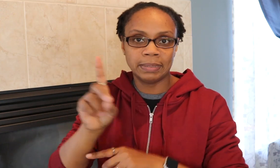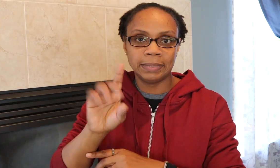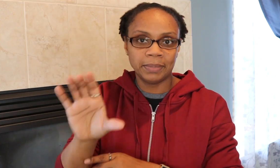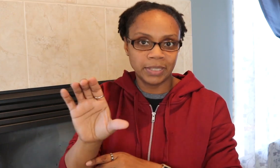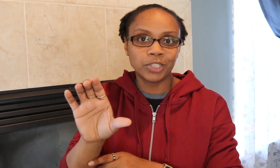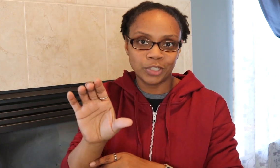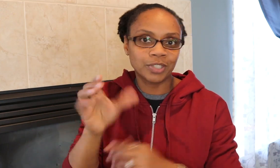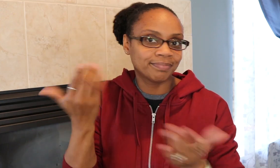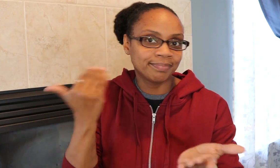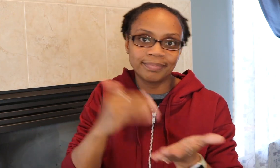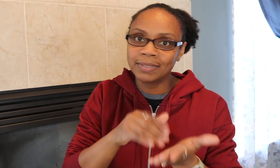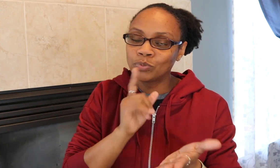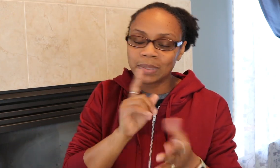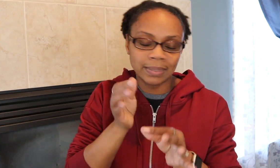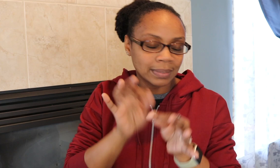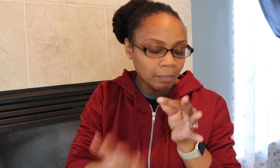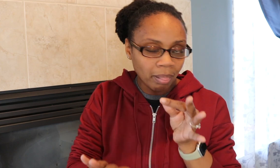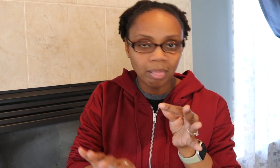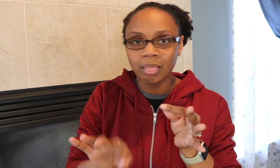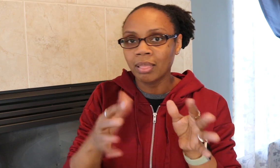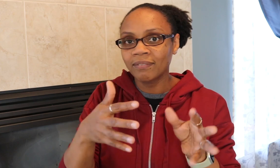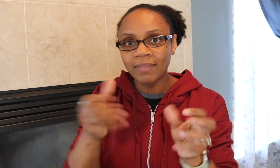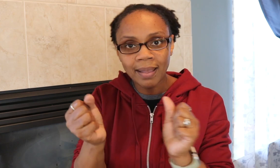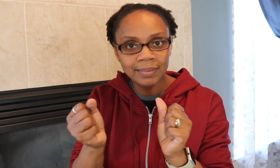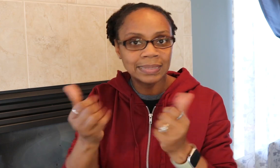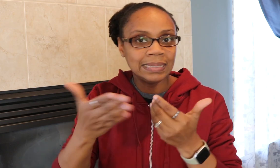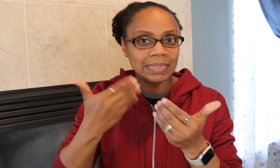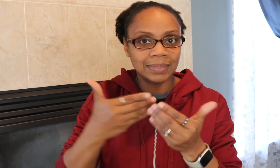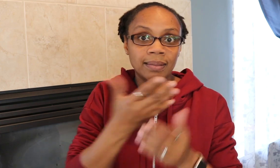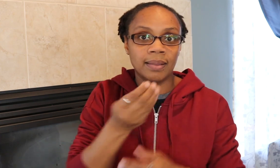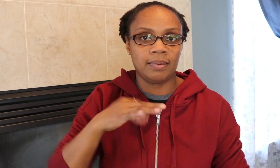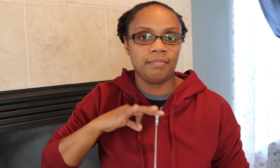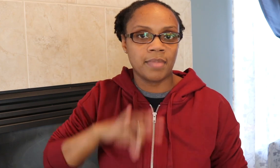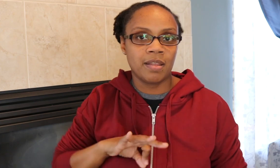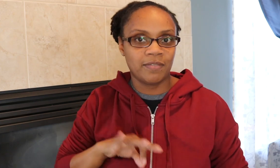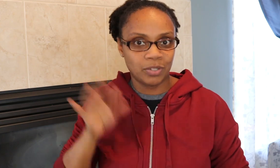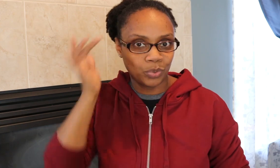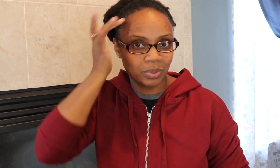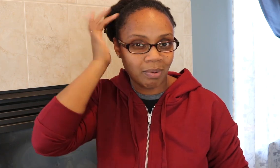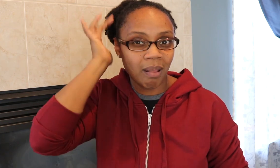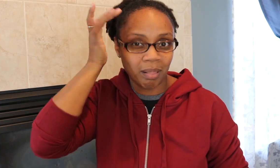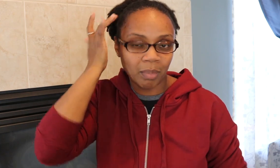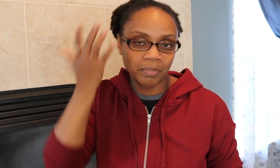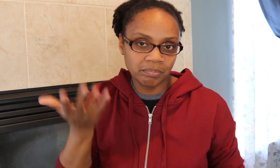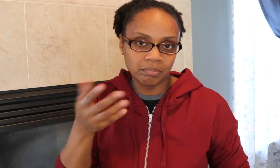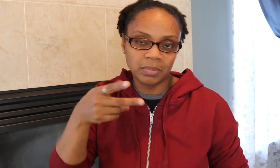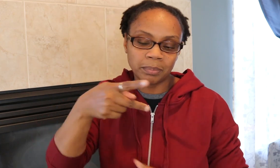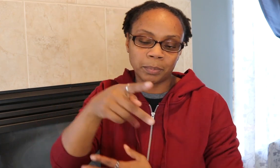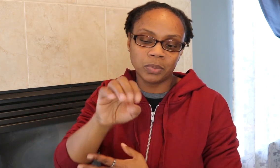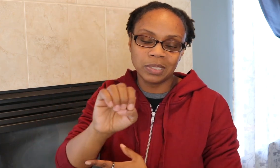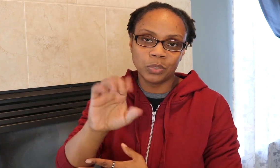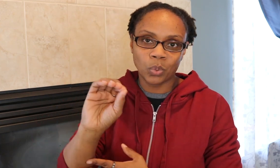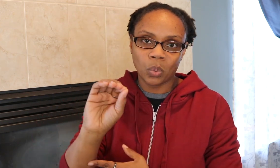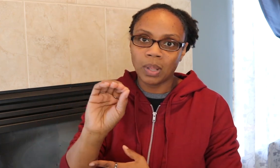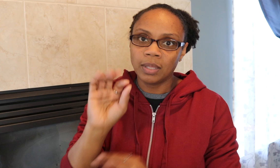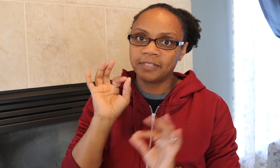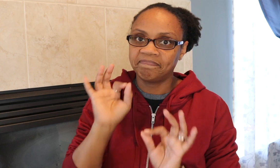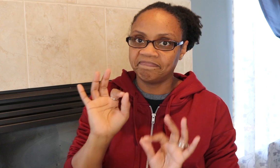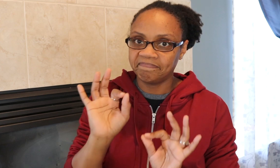let it sit and marinate while I'm deep conditioning. So very easy, very beneficial for my scalp. Yeah, so